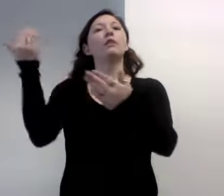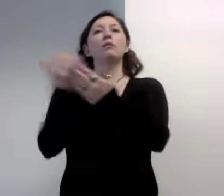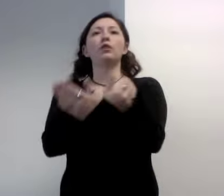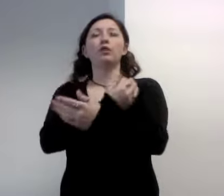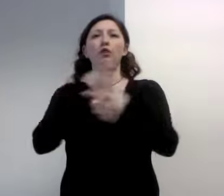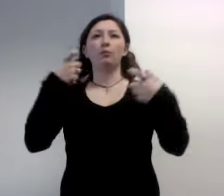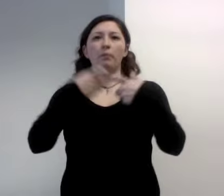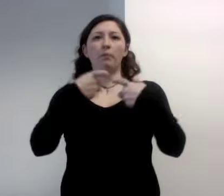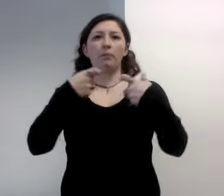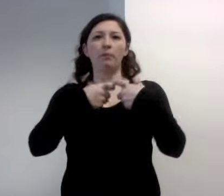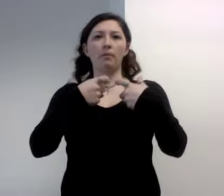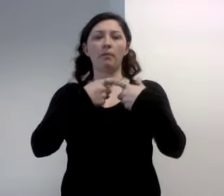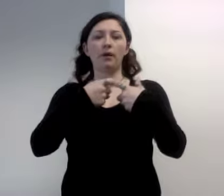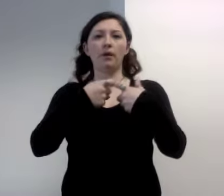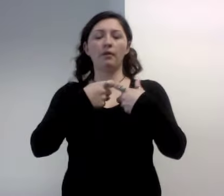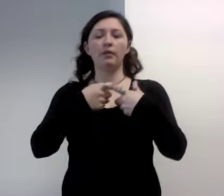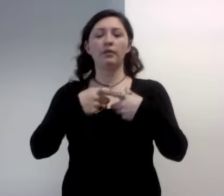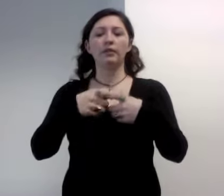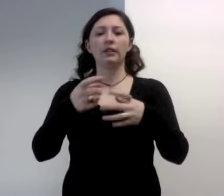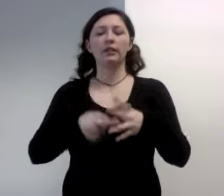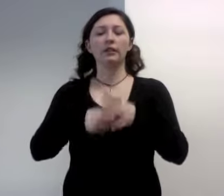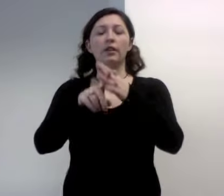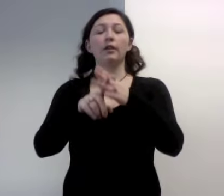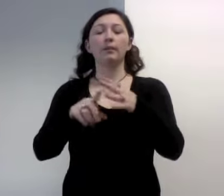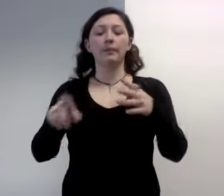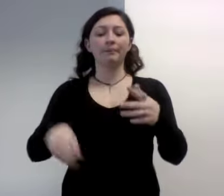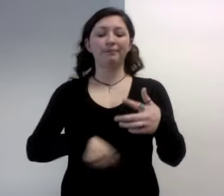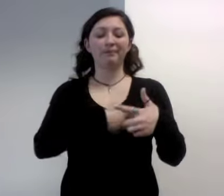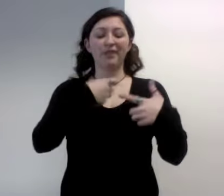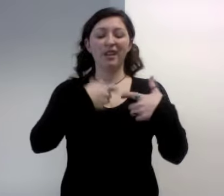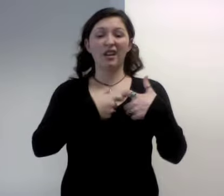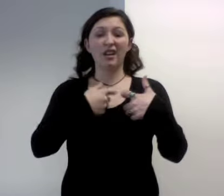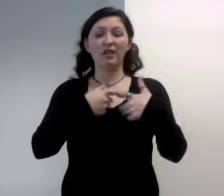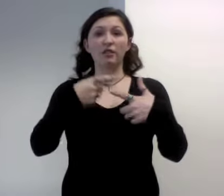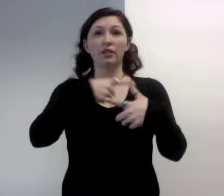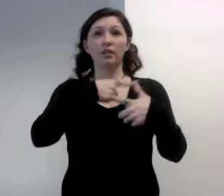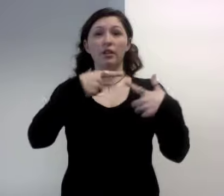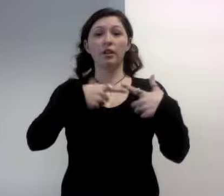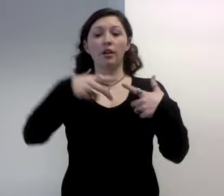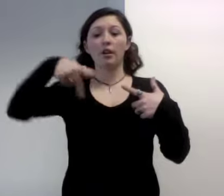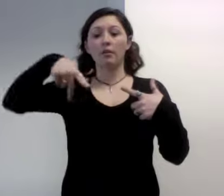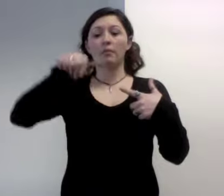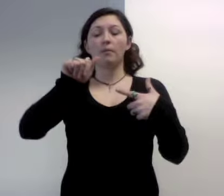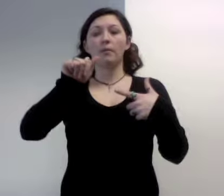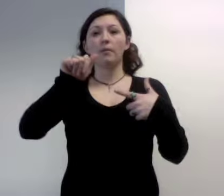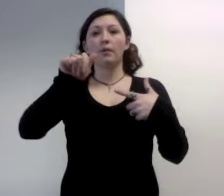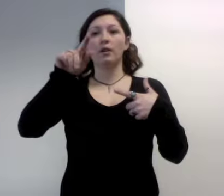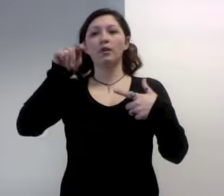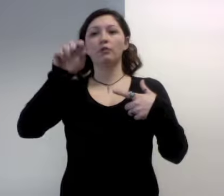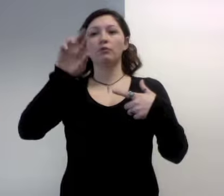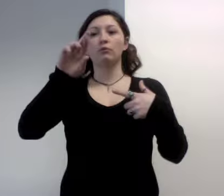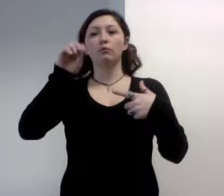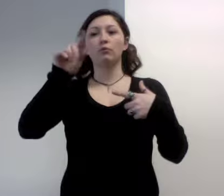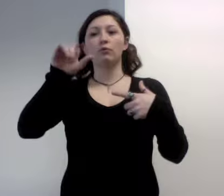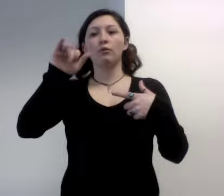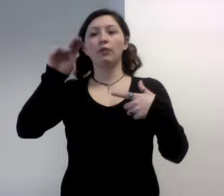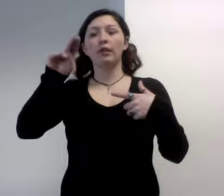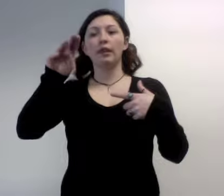period. Electricity, petroleum. We learned to mass produce